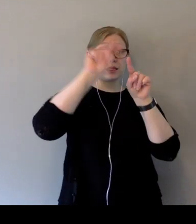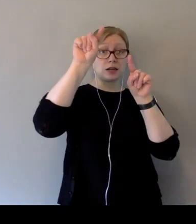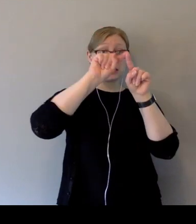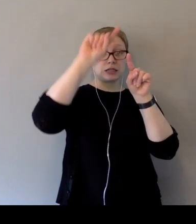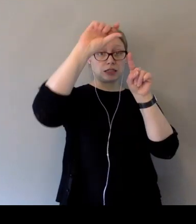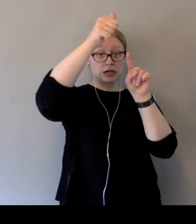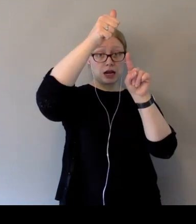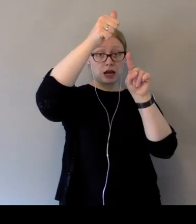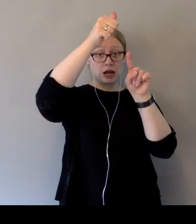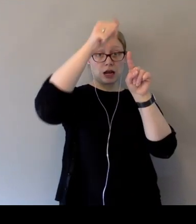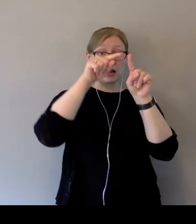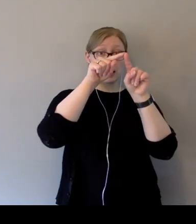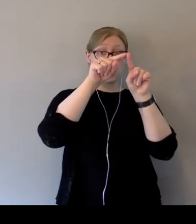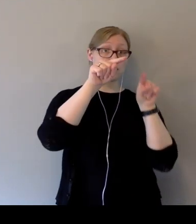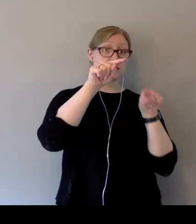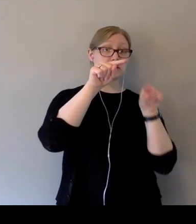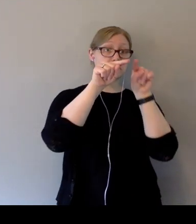this is